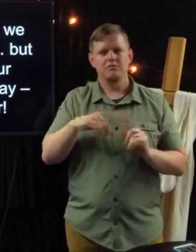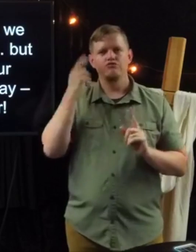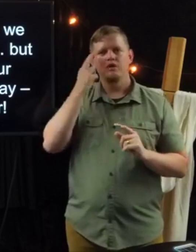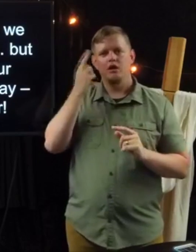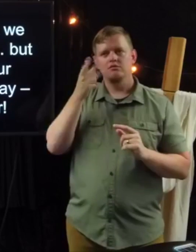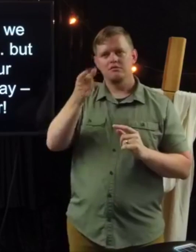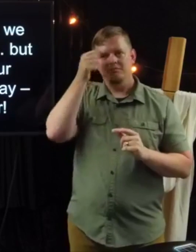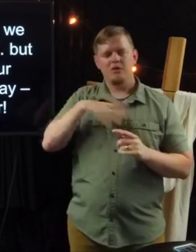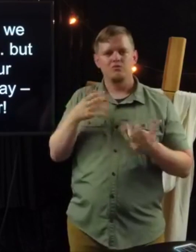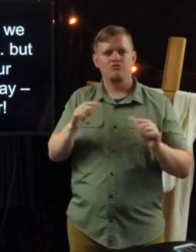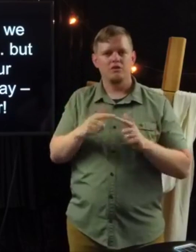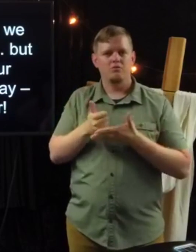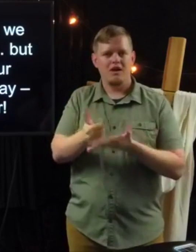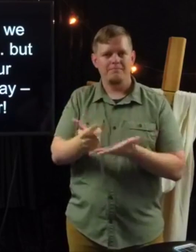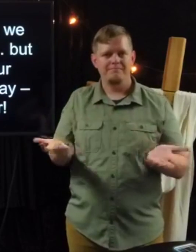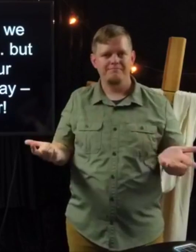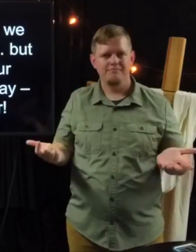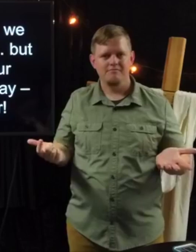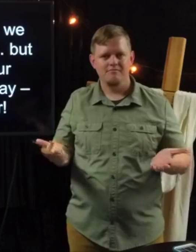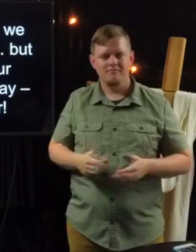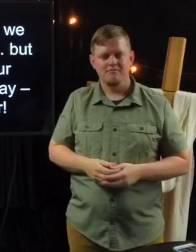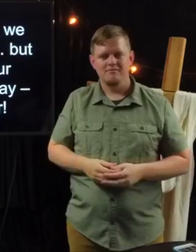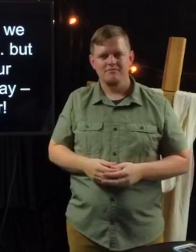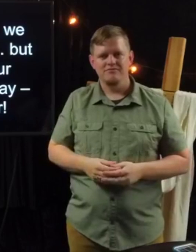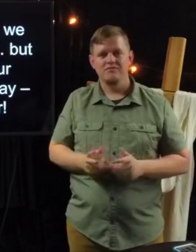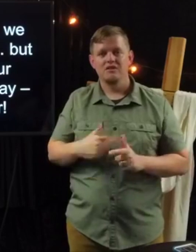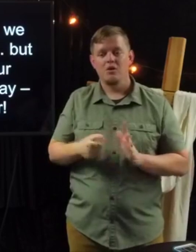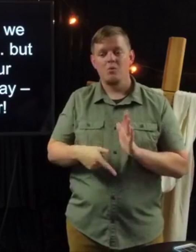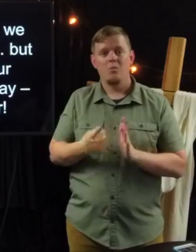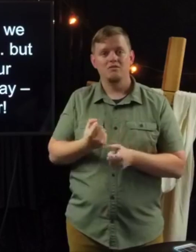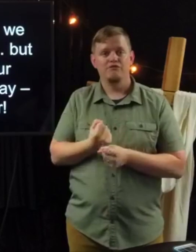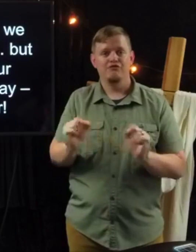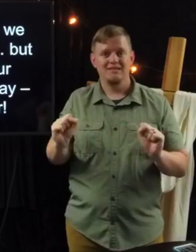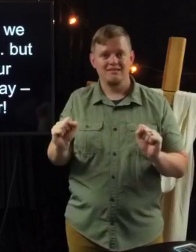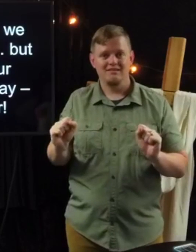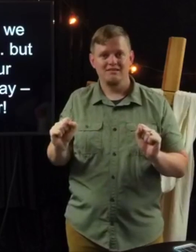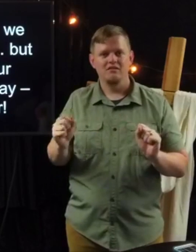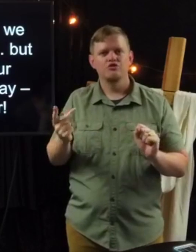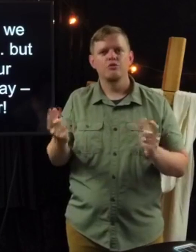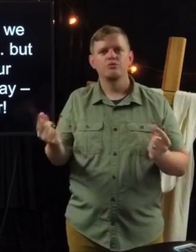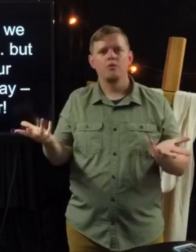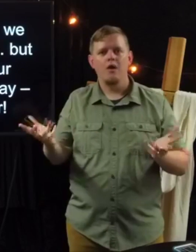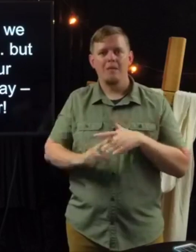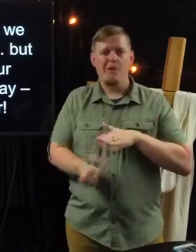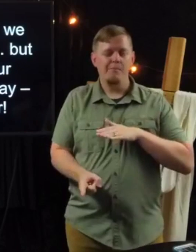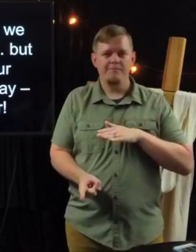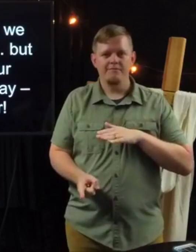biting at him. But it seems the dog realizes the man is trying to help him. And then once that dog is free, what did the dog do?